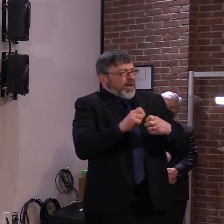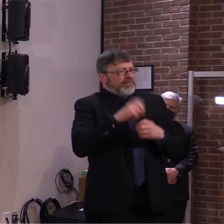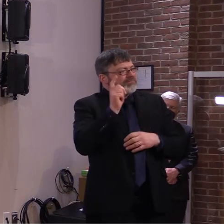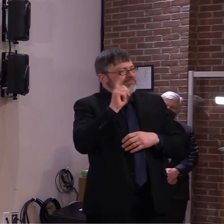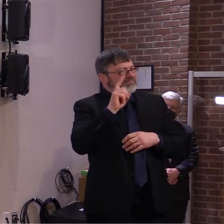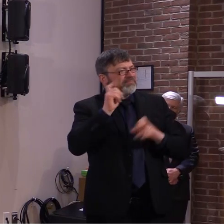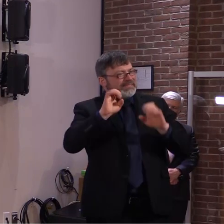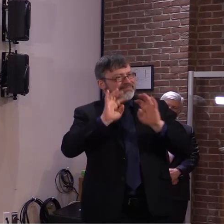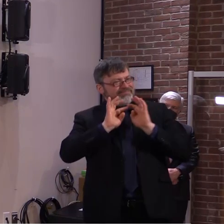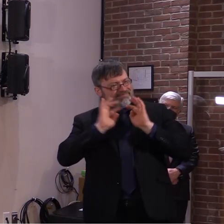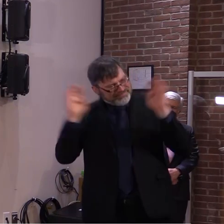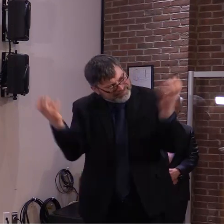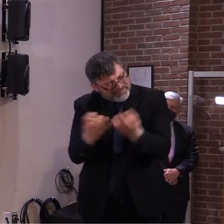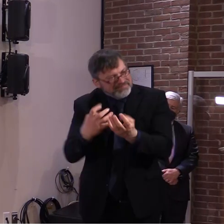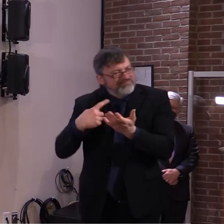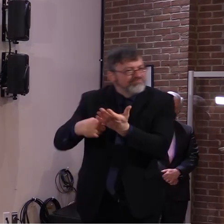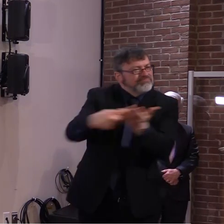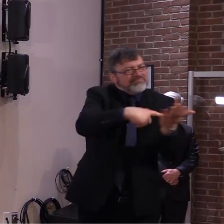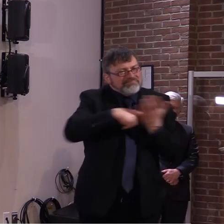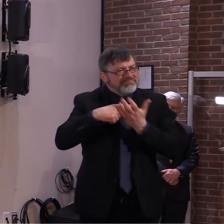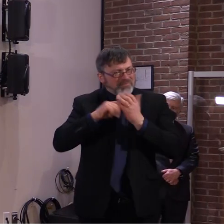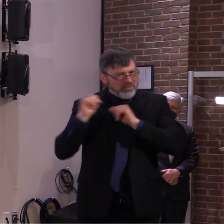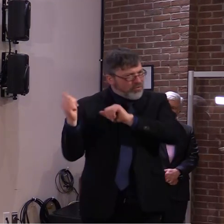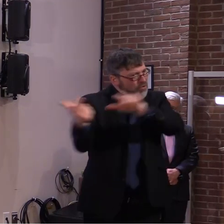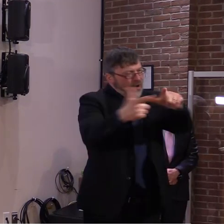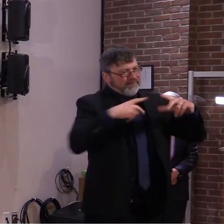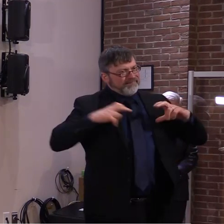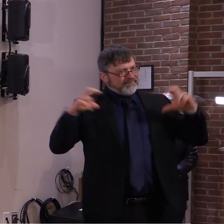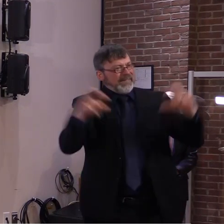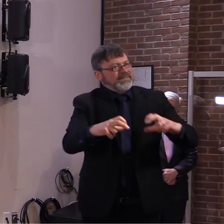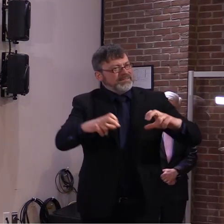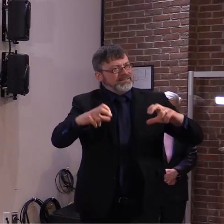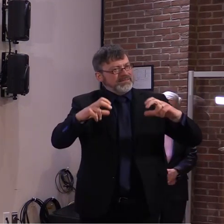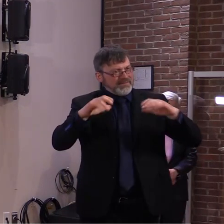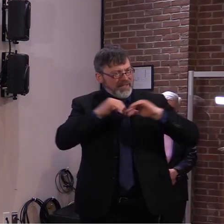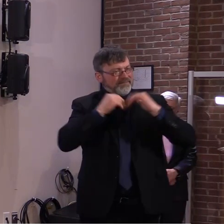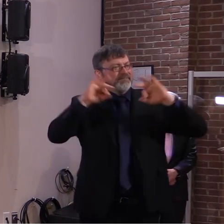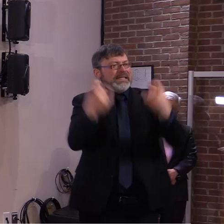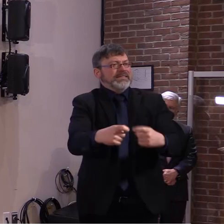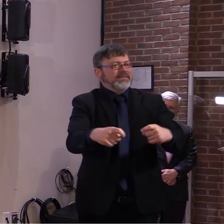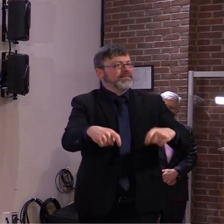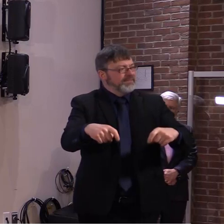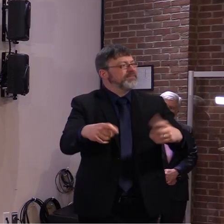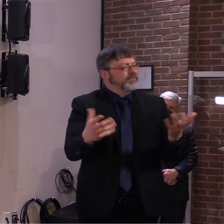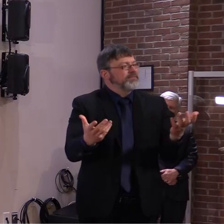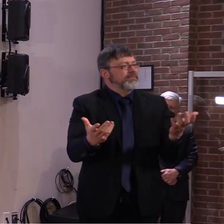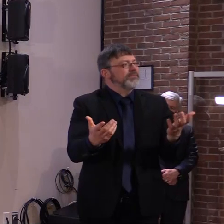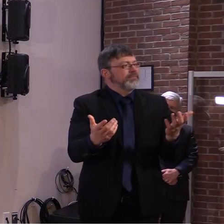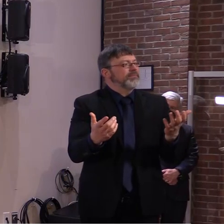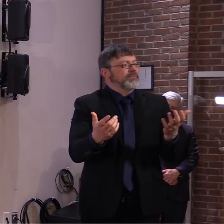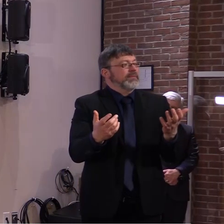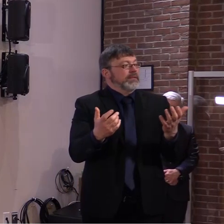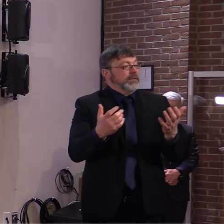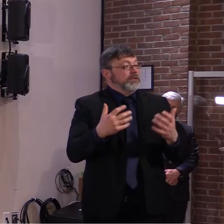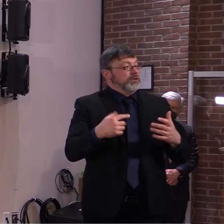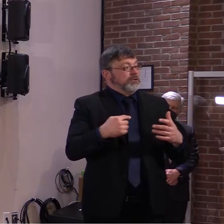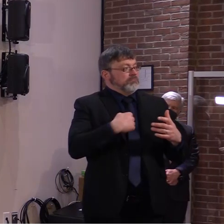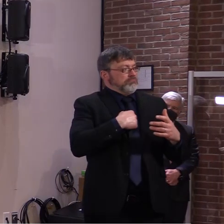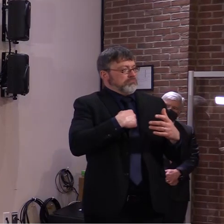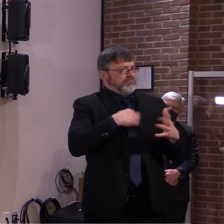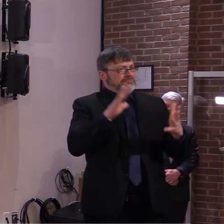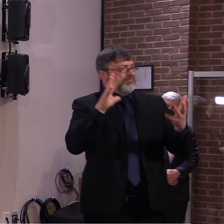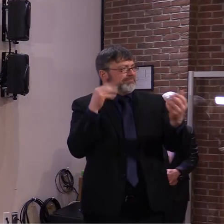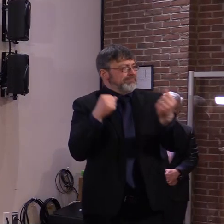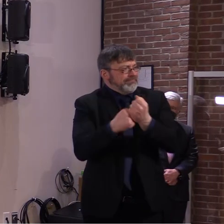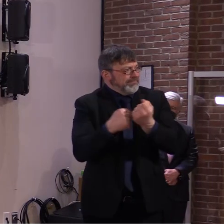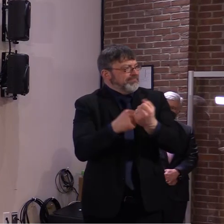responsibility as a majority party to get something done. Something I advocate for is probably not